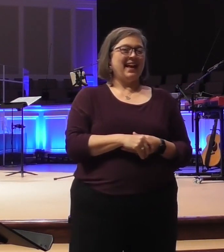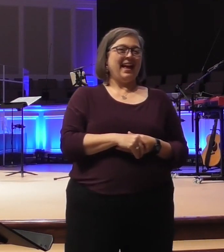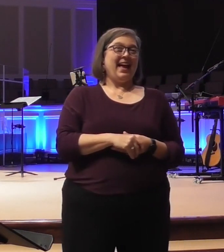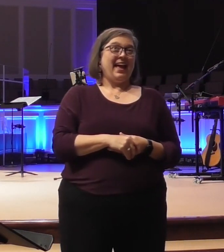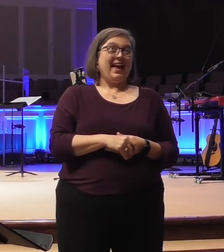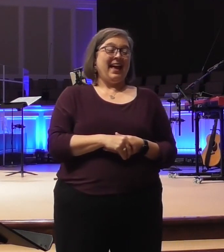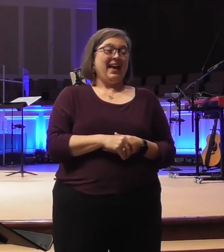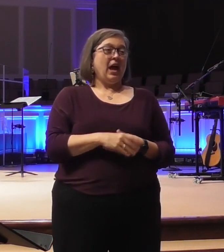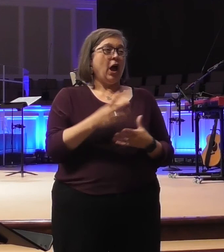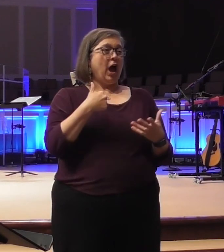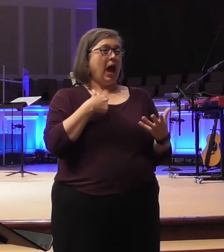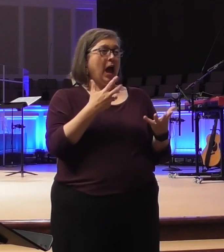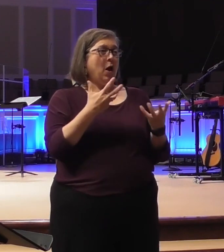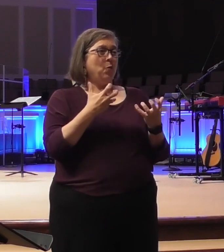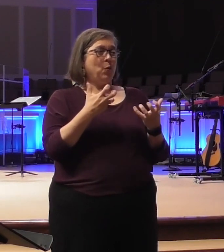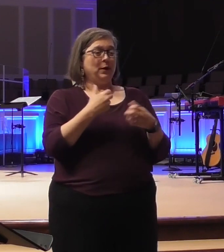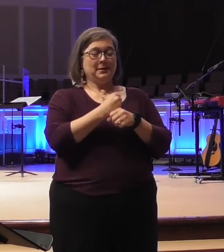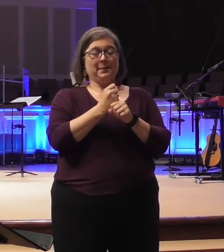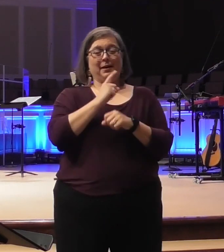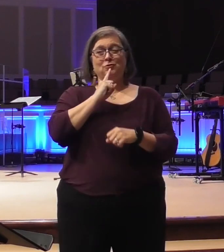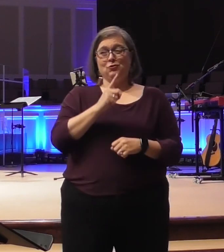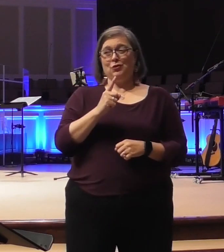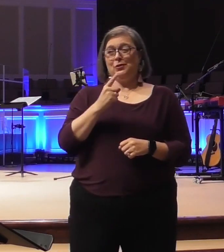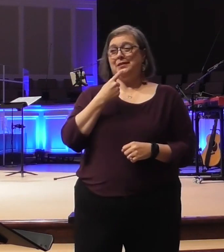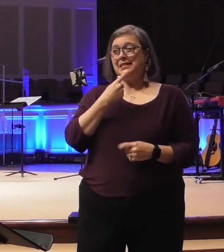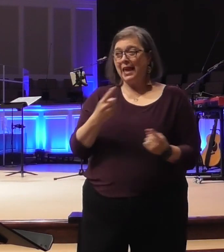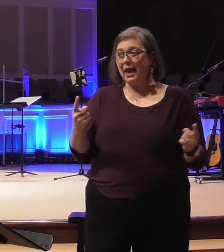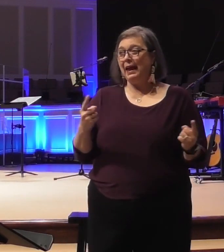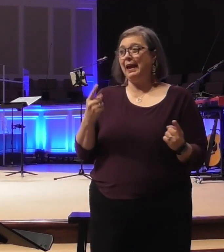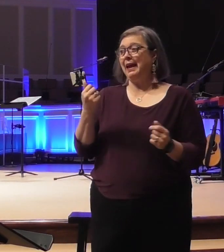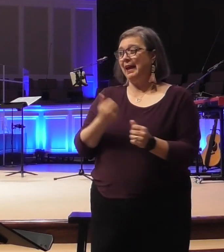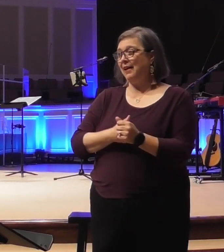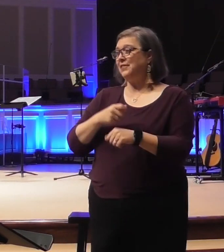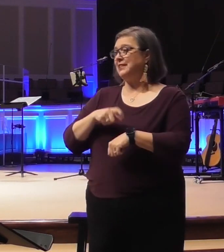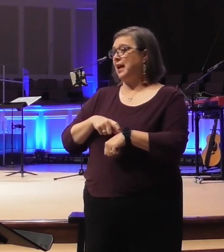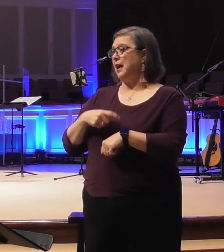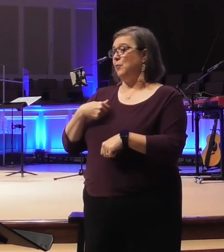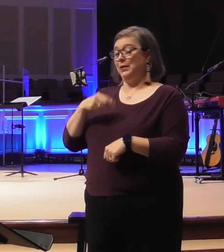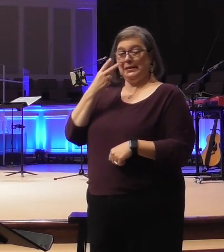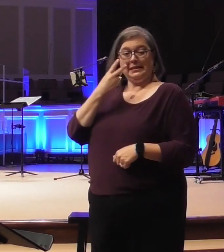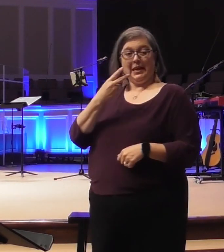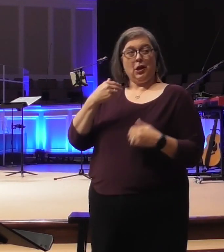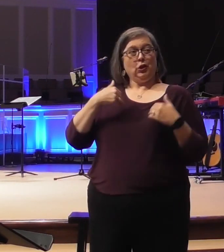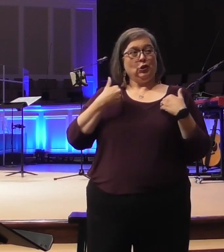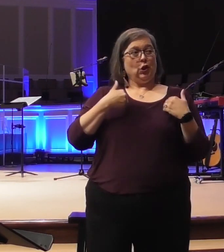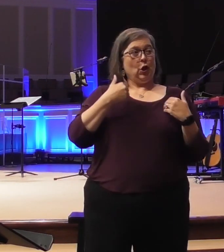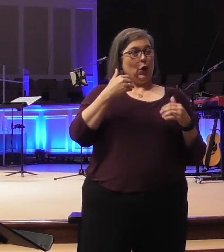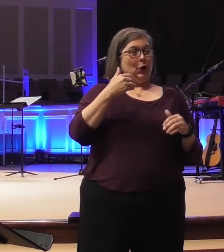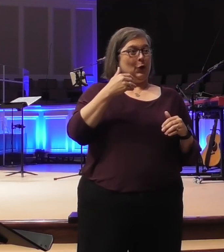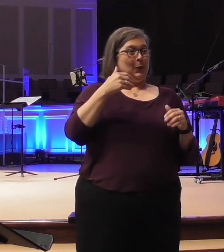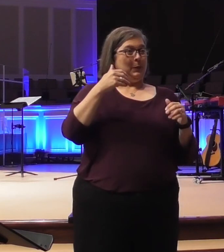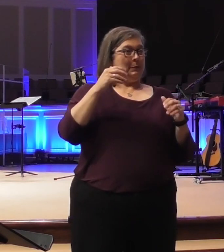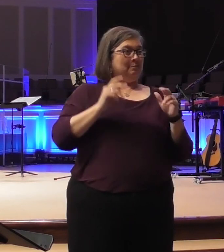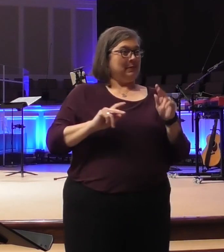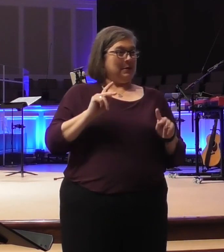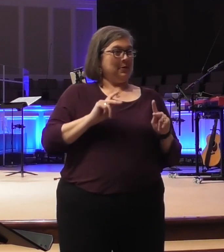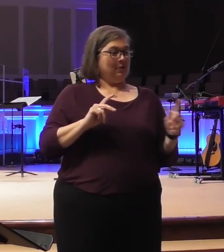I want to make sure I say this every time we see one of our young people step forward in obedience this